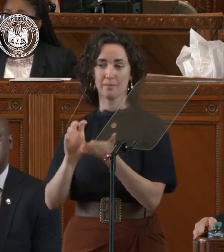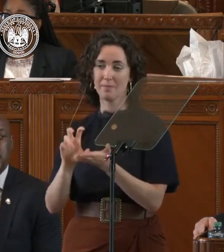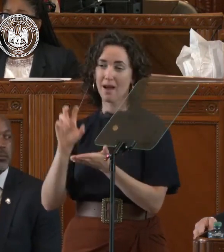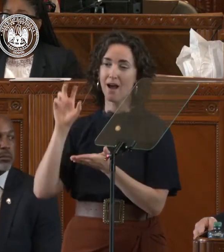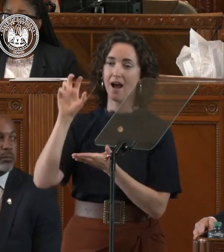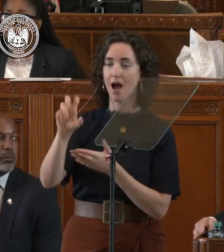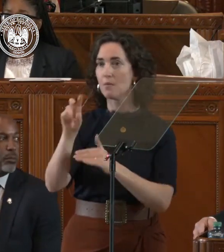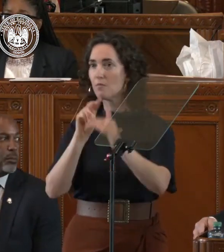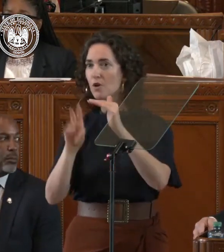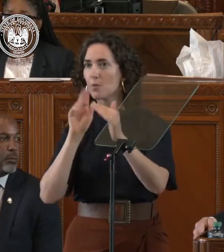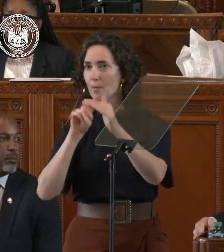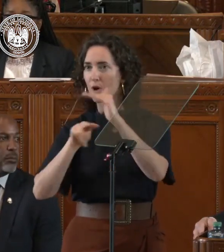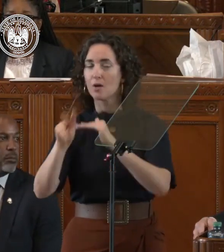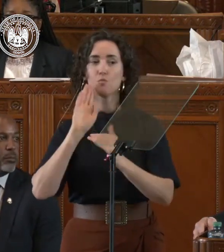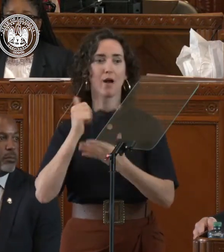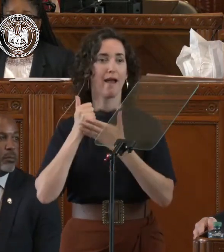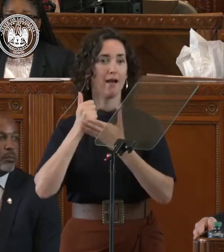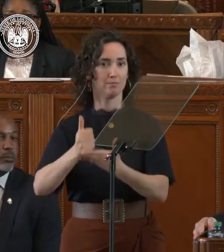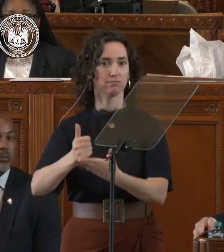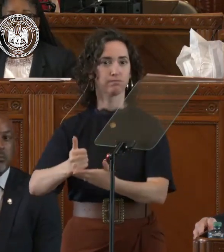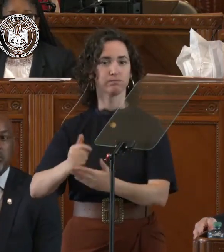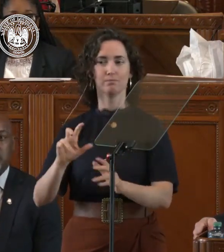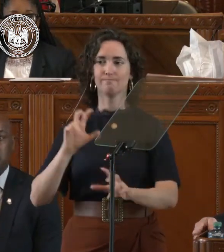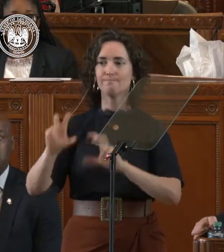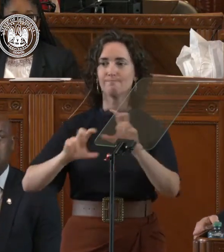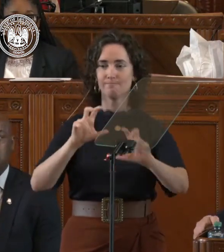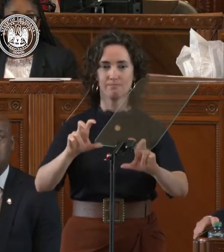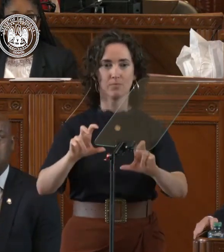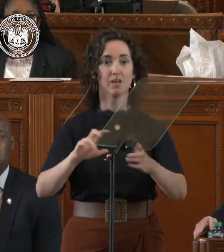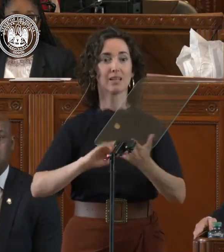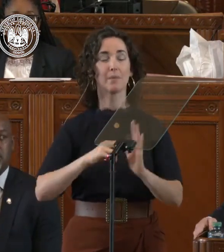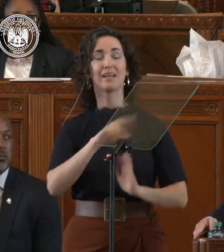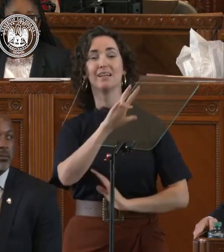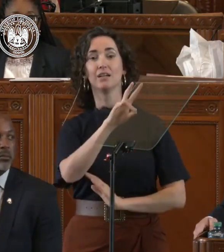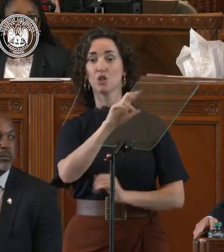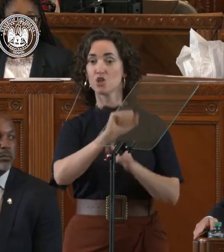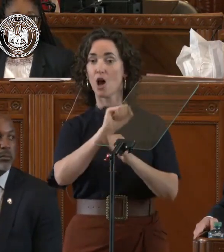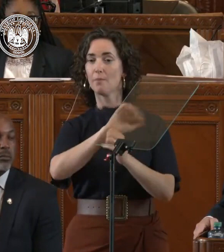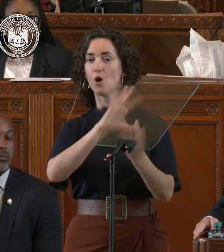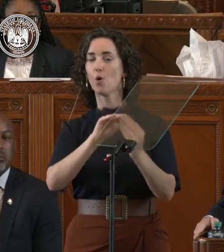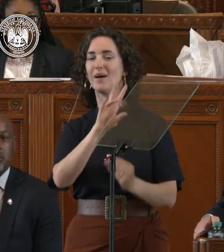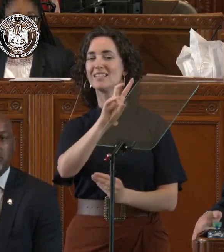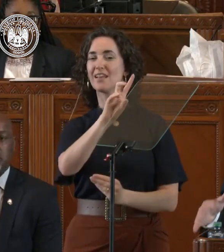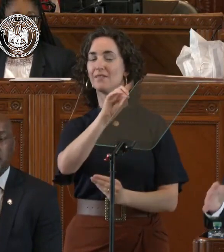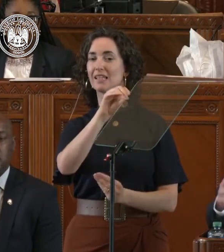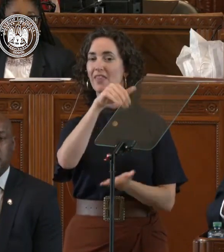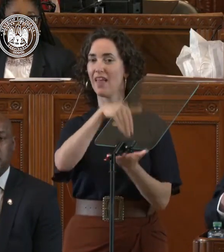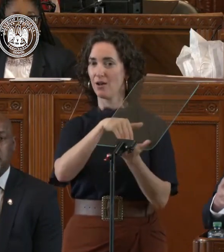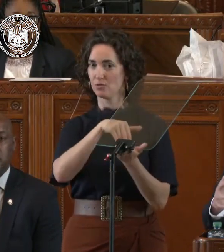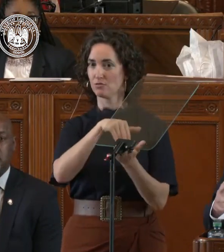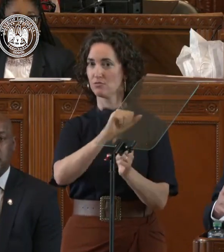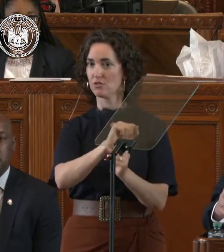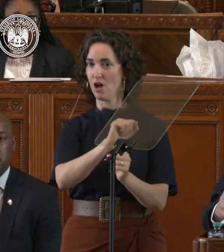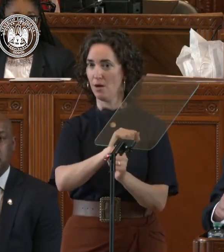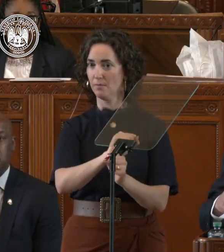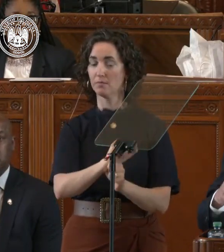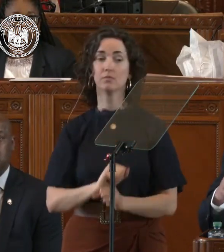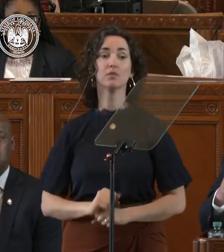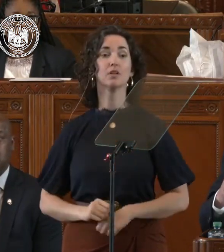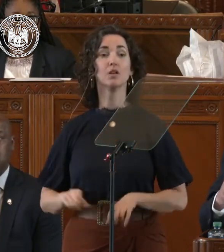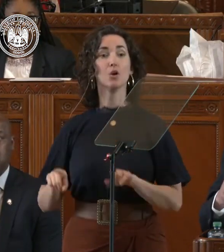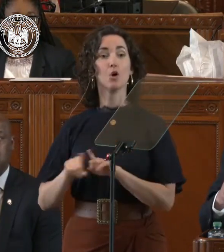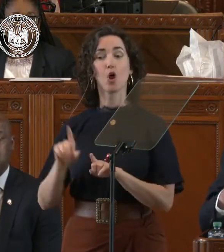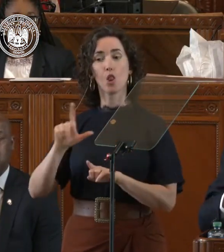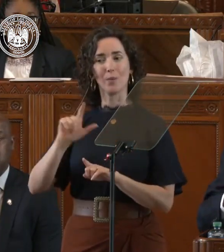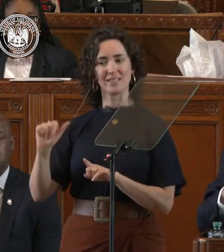across our state. That amounts to more than 70,000 direct and indirect jobs. Louisiana's manufacturing jobs, considered